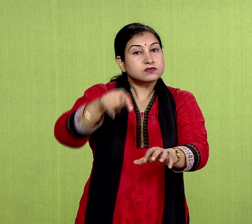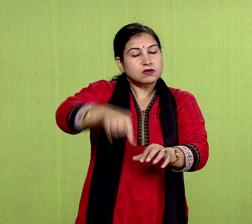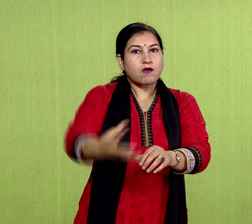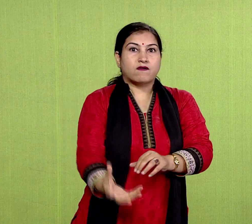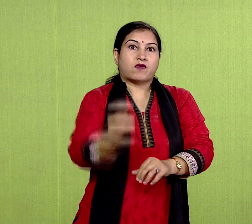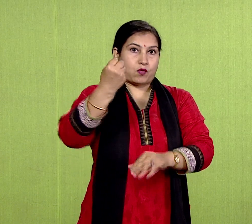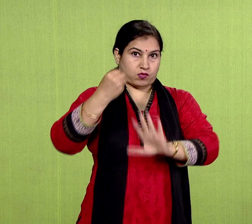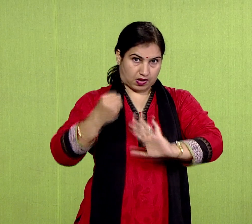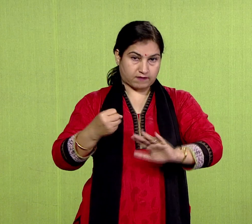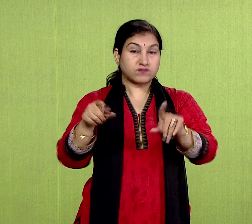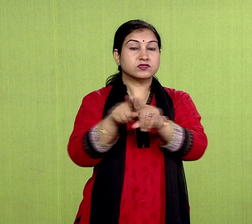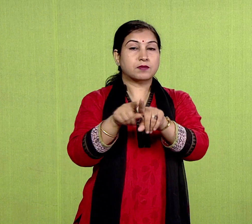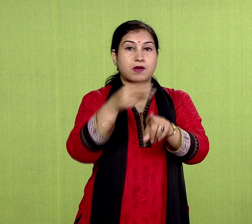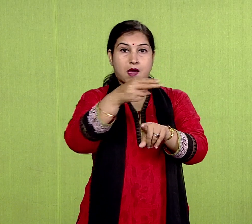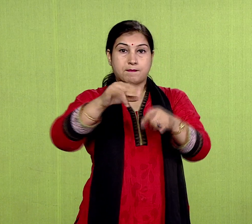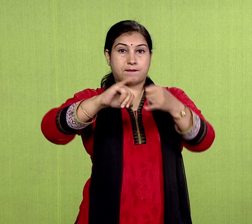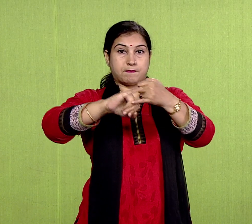the Sama Veda.